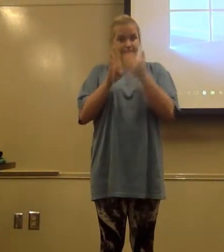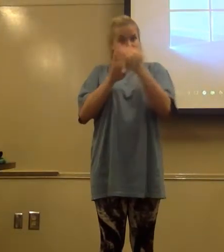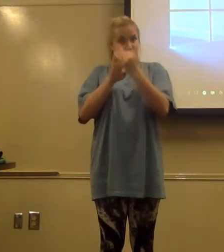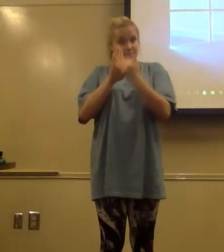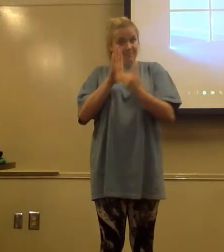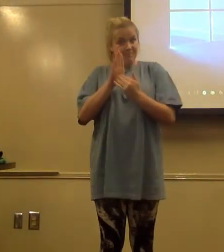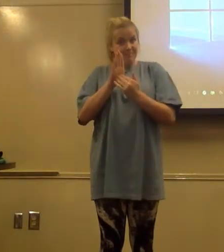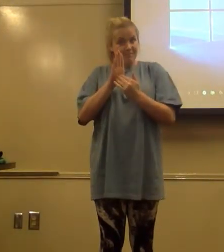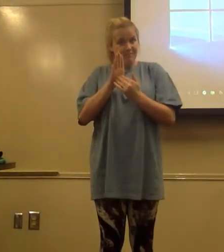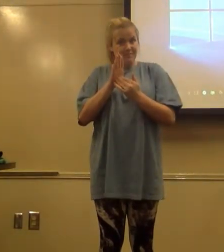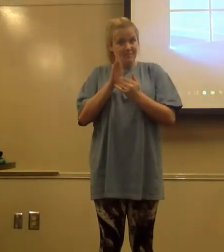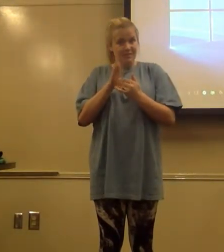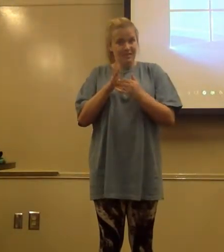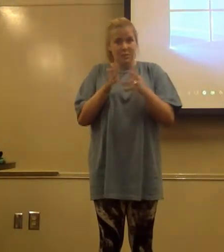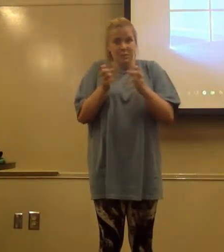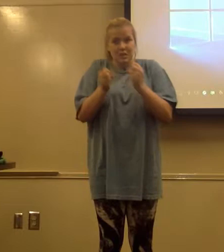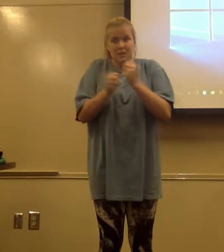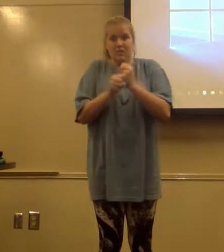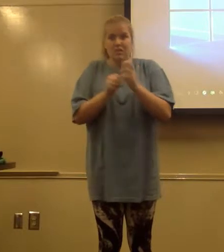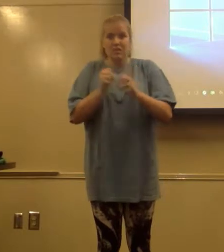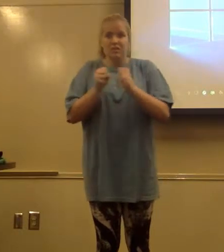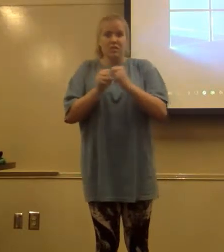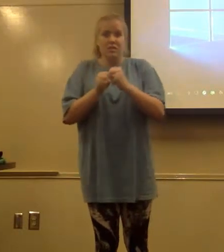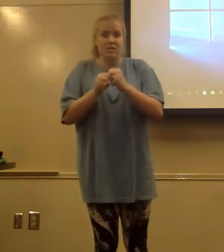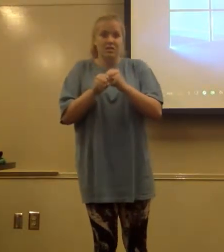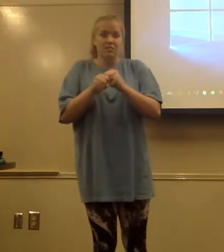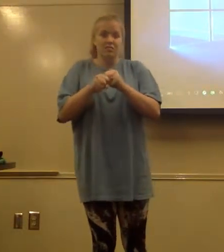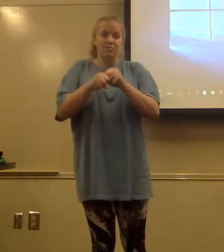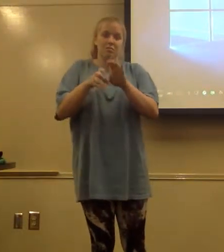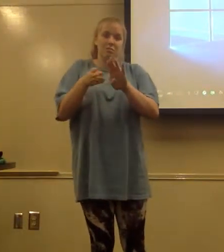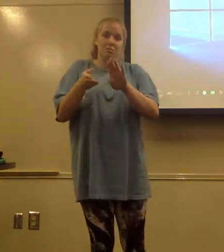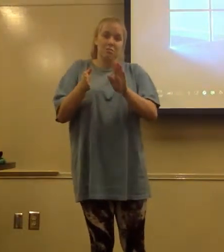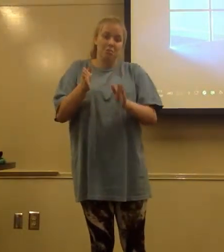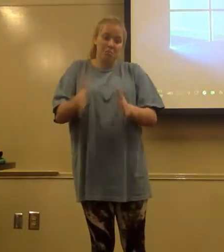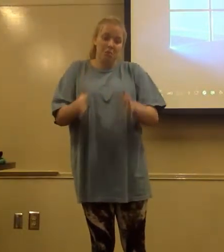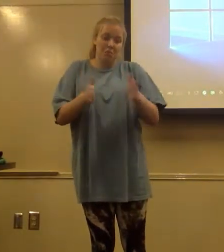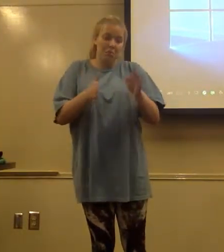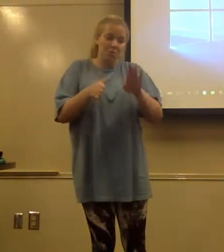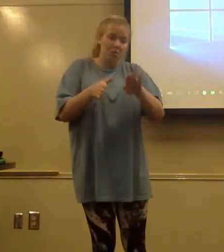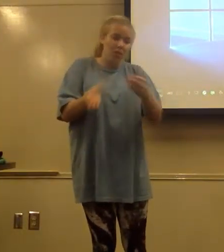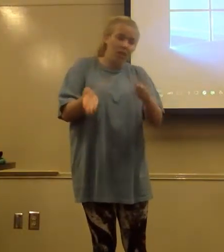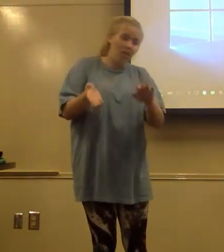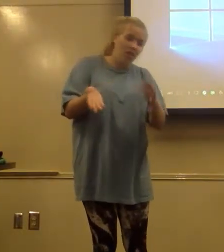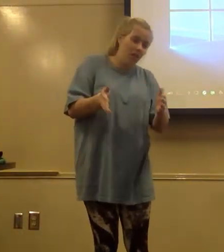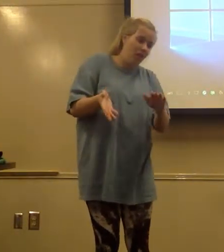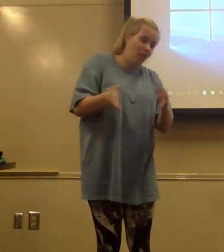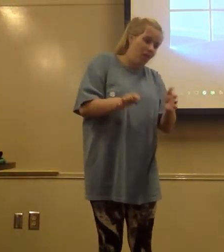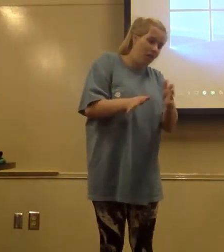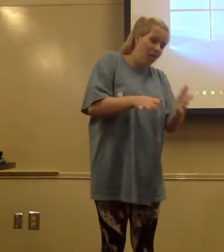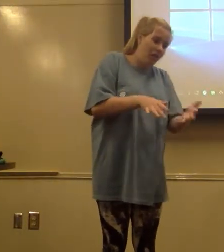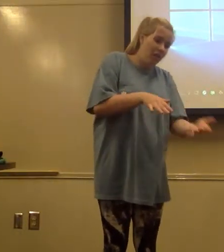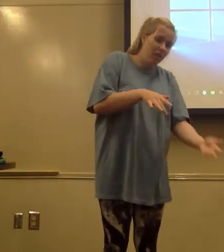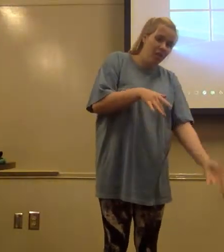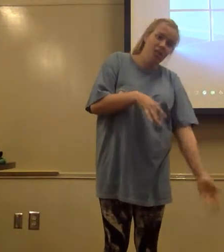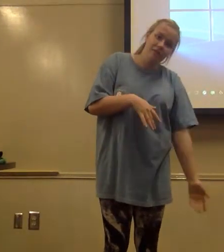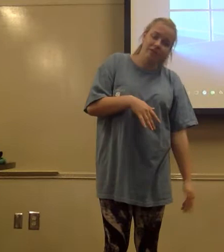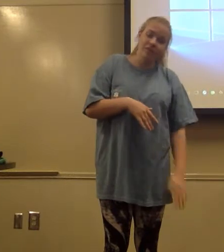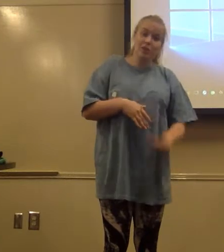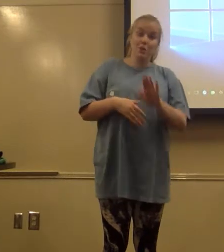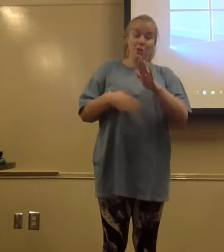lives are we going to have to lose before we finally come on board? Look, it's your body, your choice. You want to smoke cigarettes? Go for it,